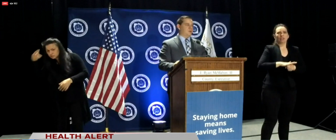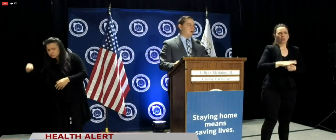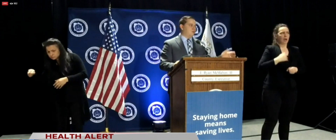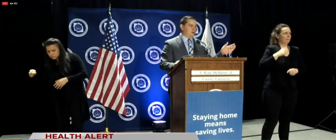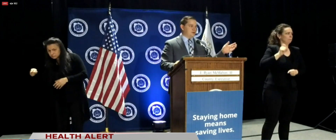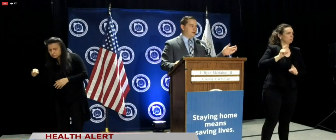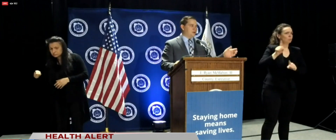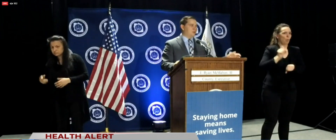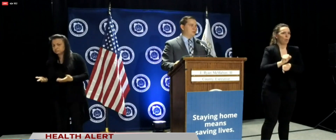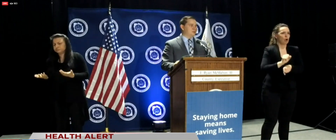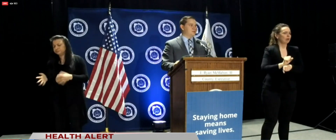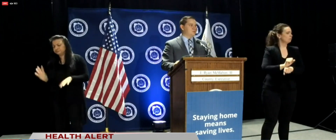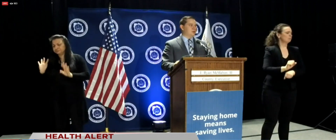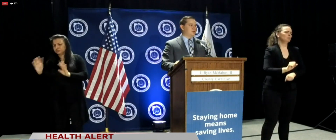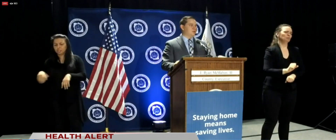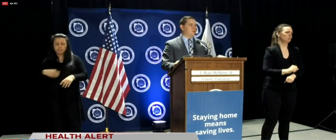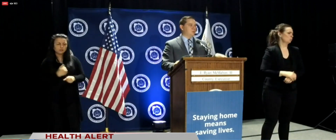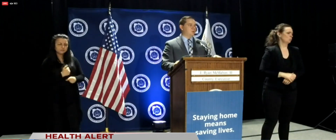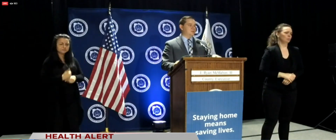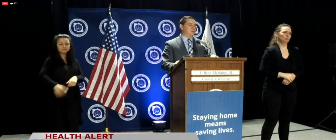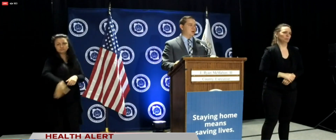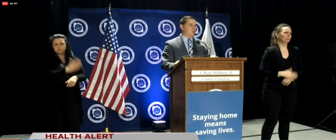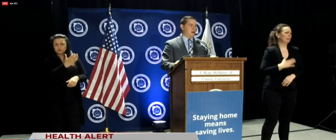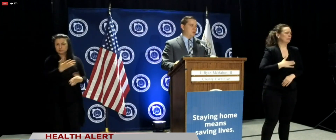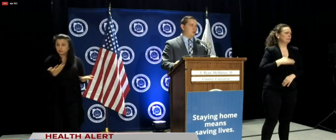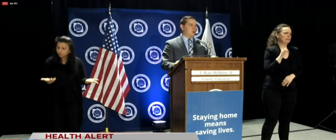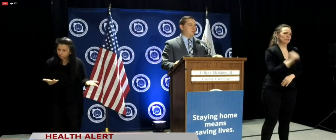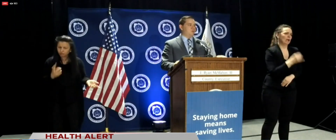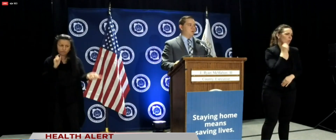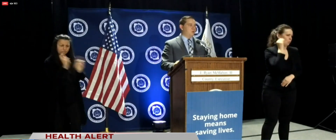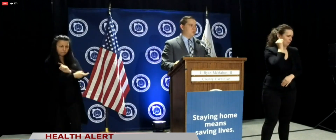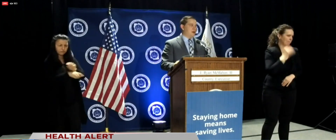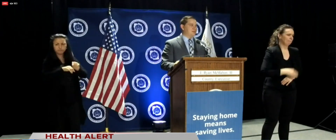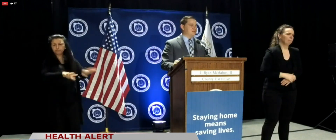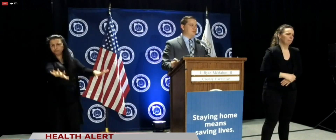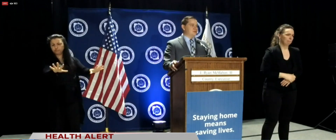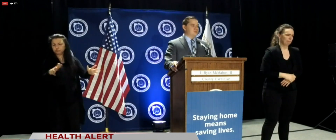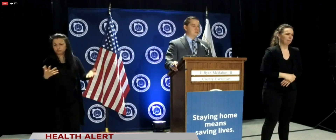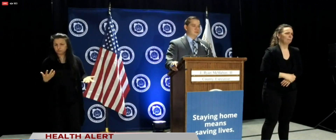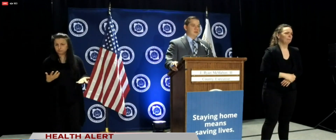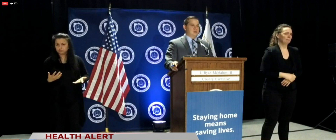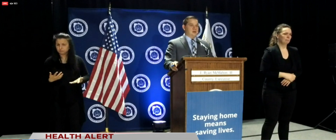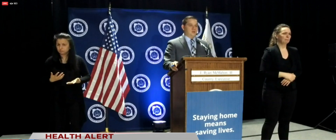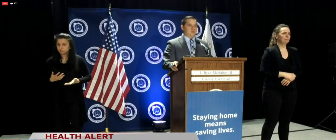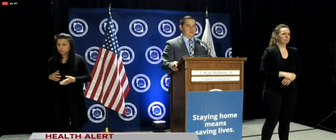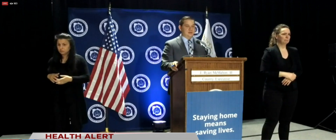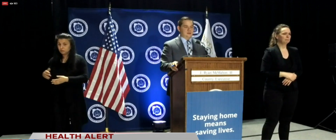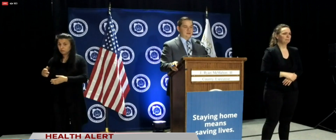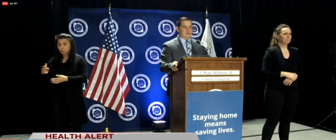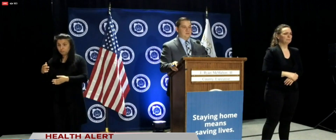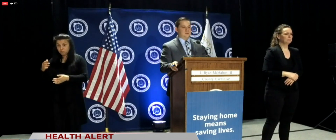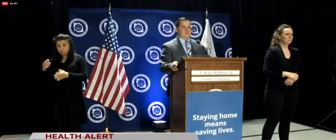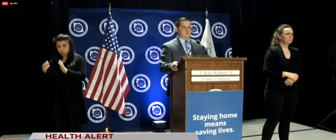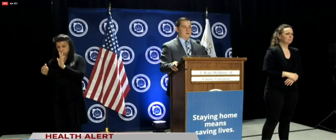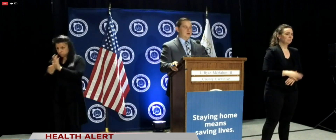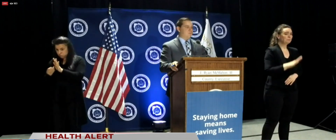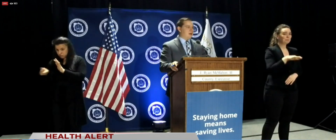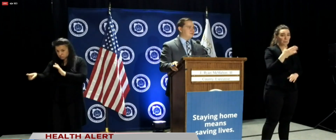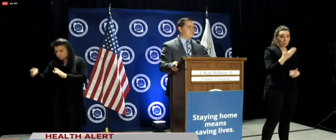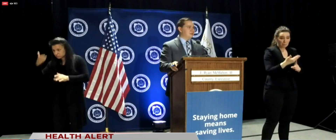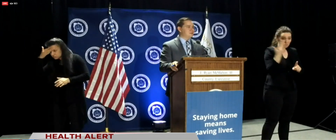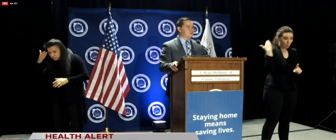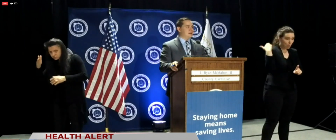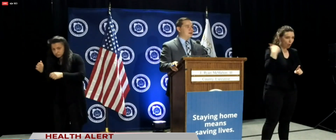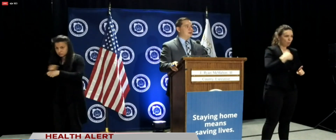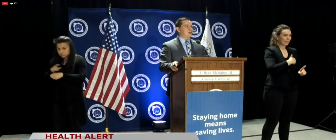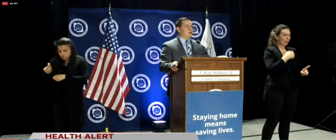since we've been covering and talking about this. This is one of the things we were really scared about before we had positive cases. We said, we don't have